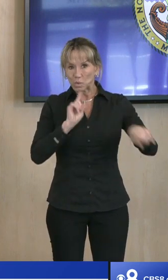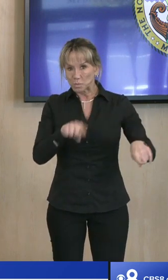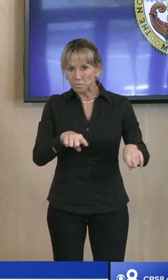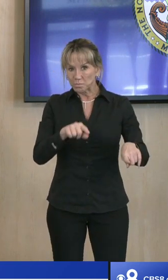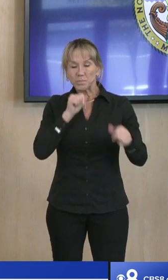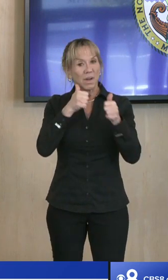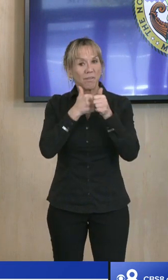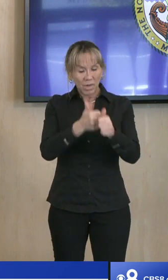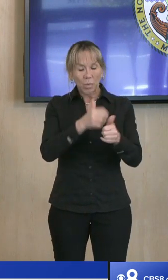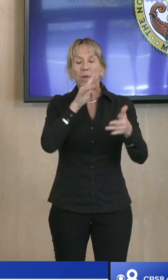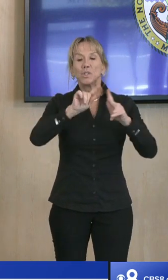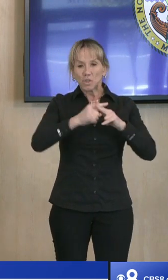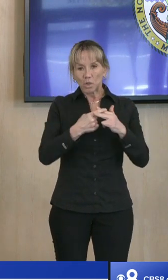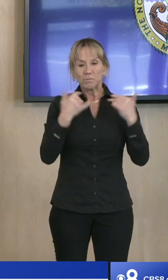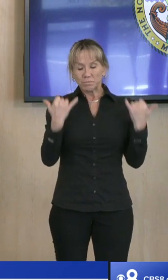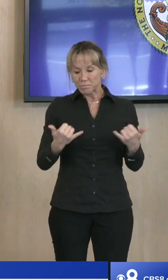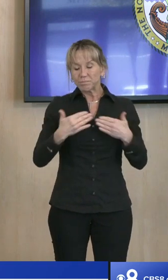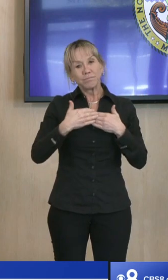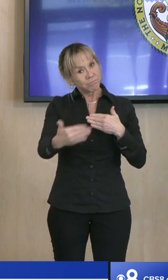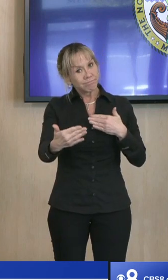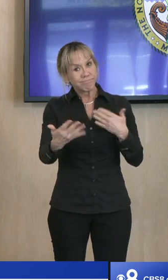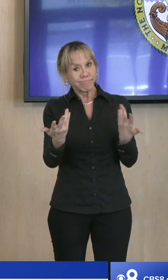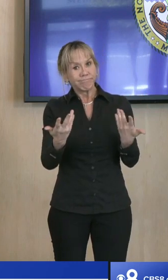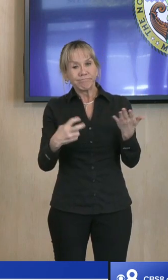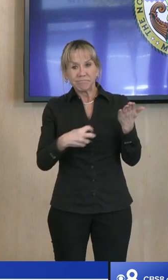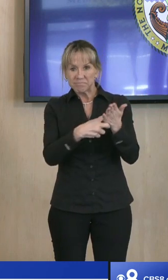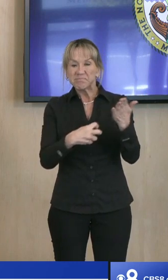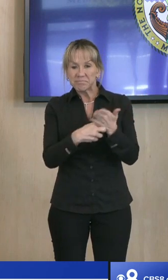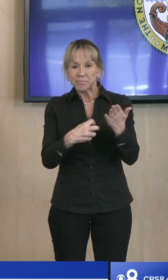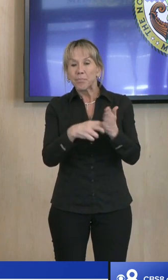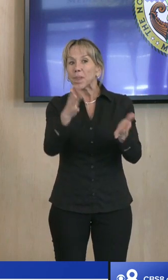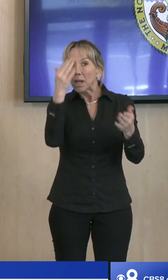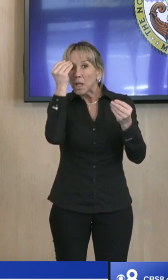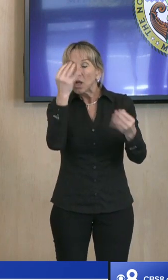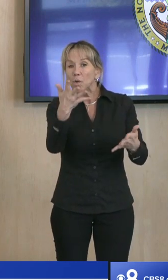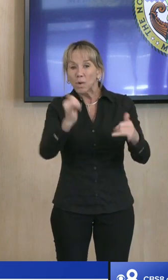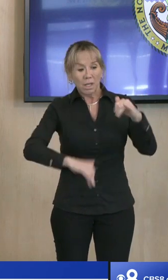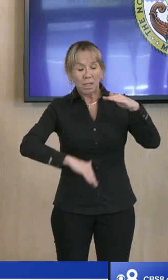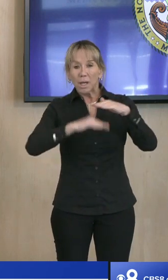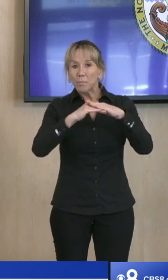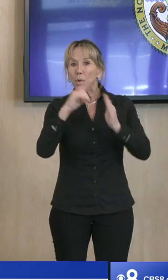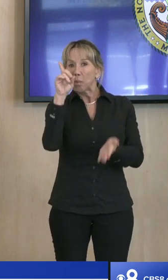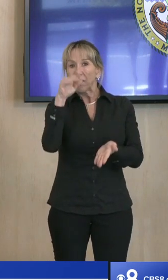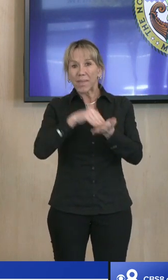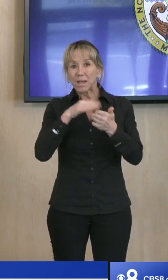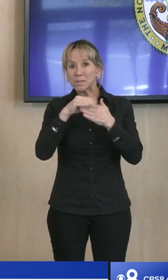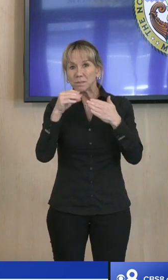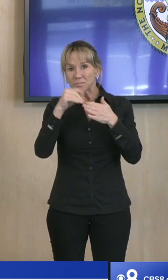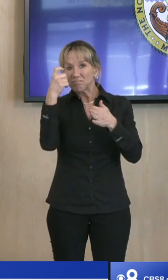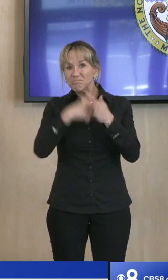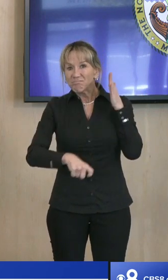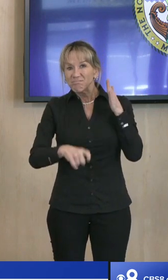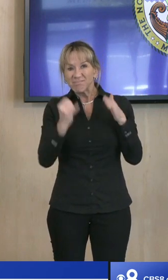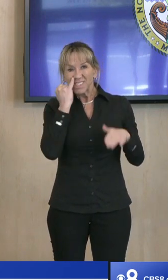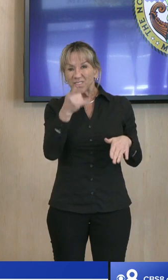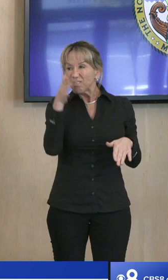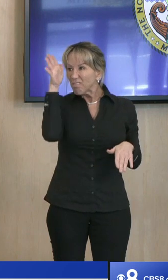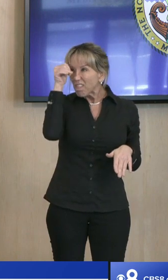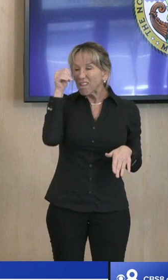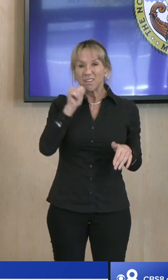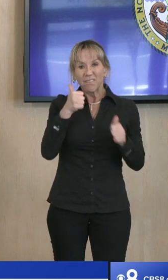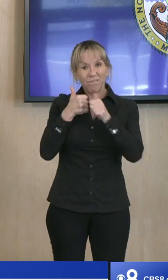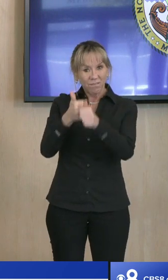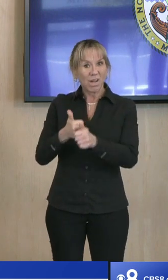also. I think the public should know that the maximum penalty is a $1,000 fine for violation of these public health